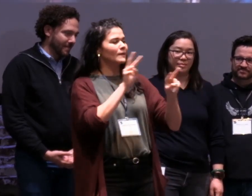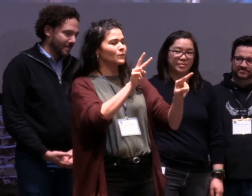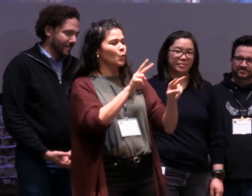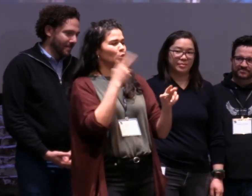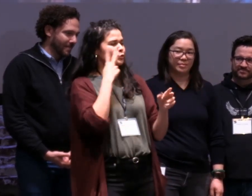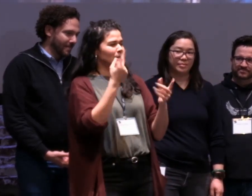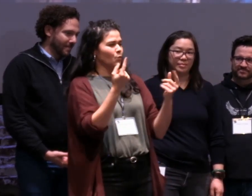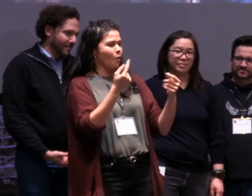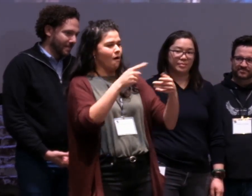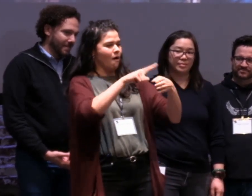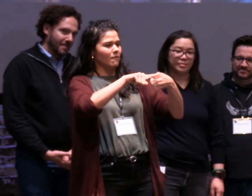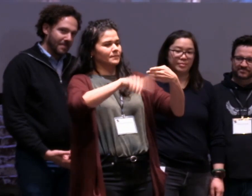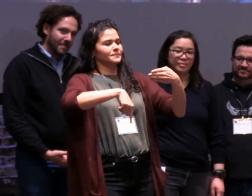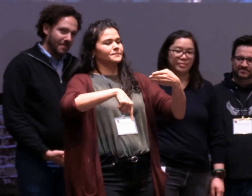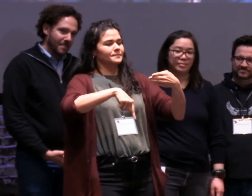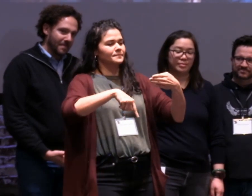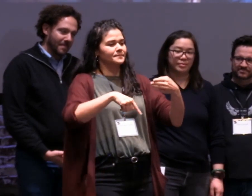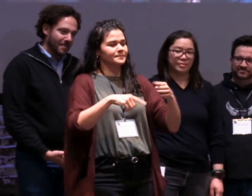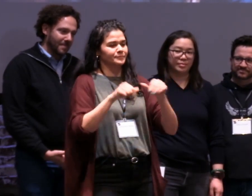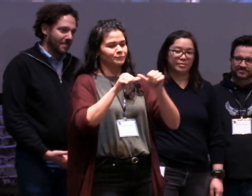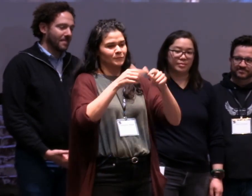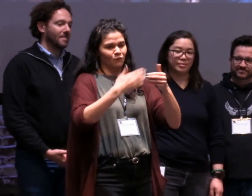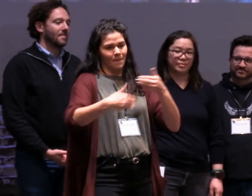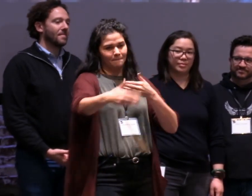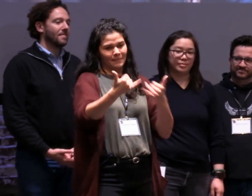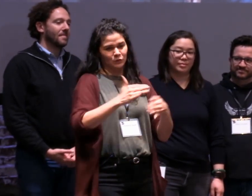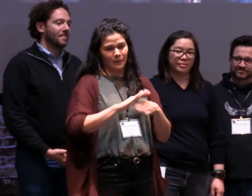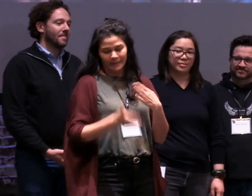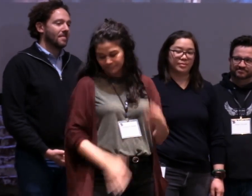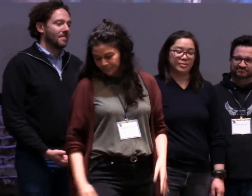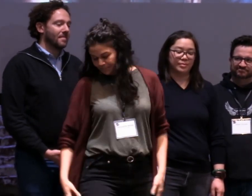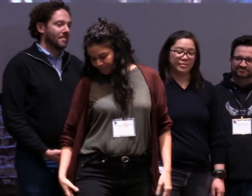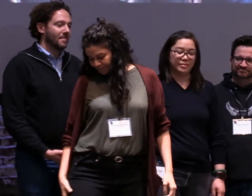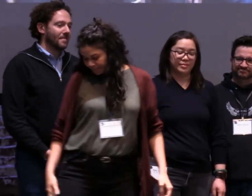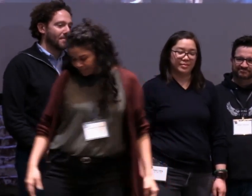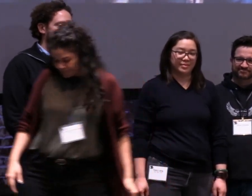here together. We look forward to the entire weekend being with you.